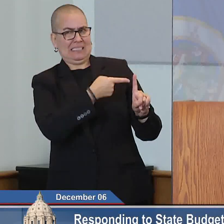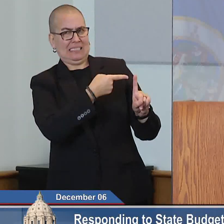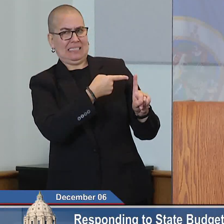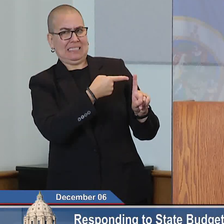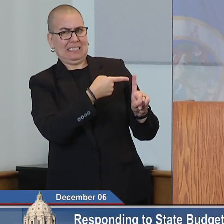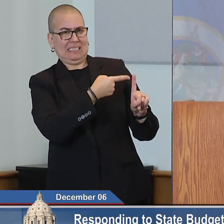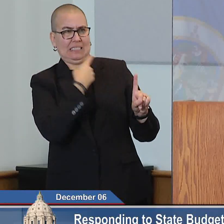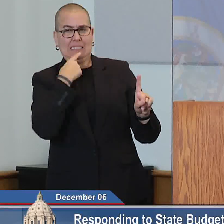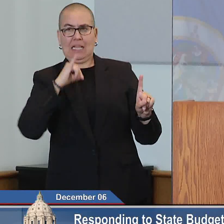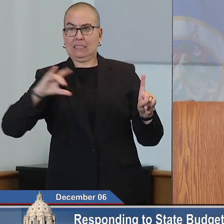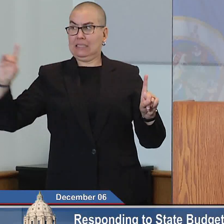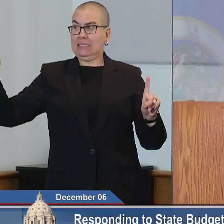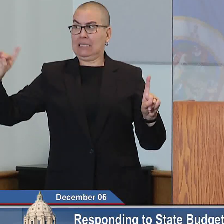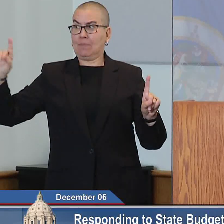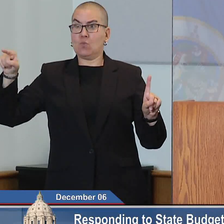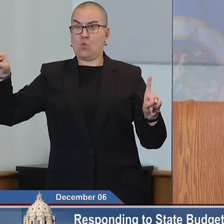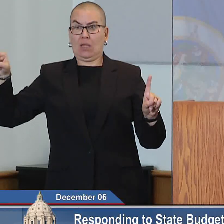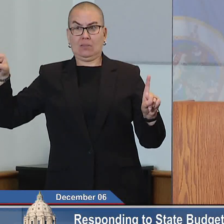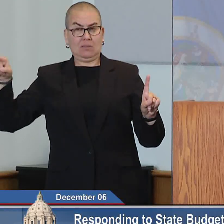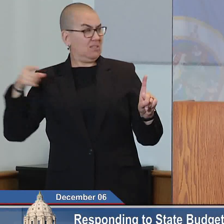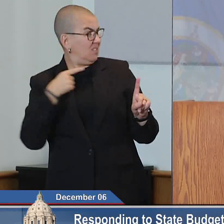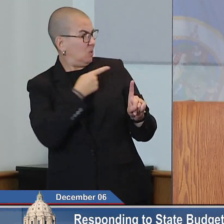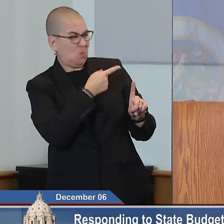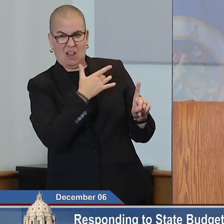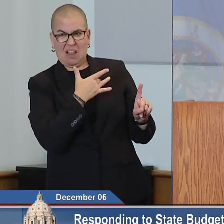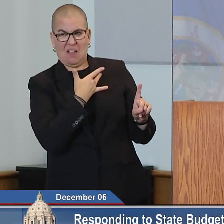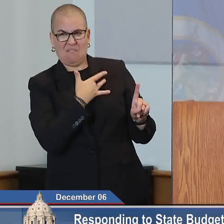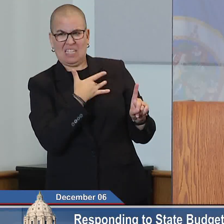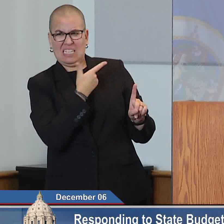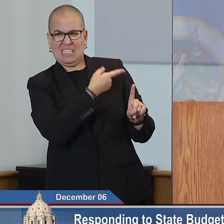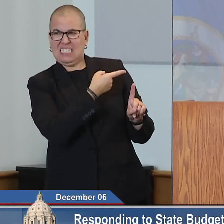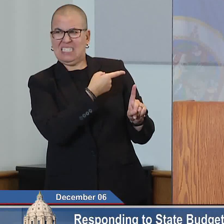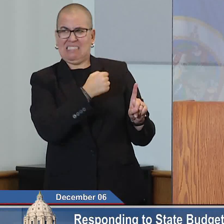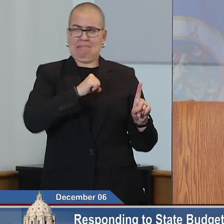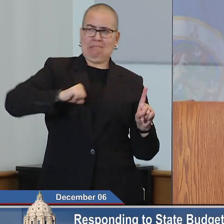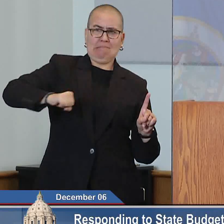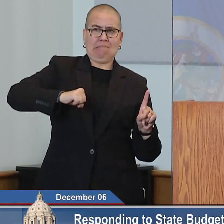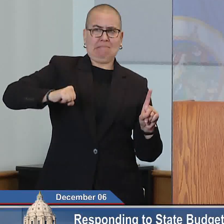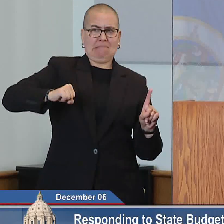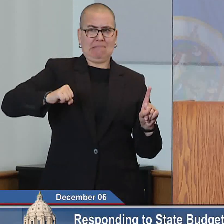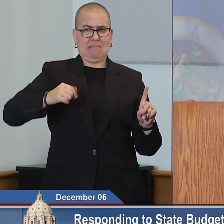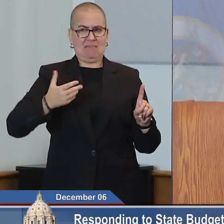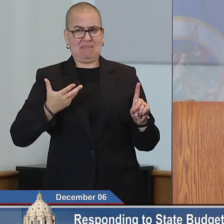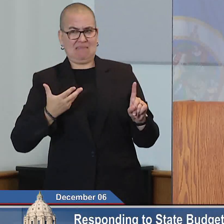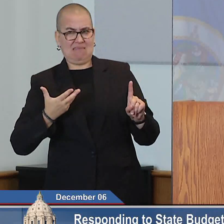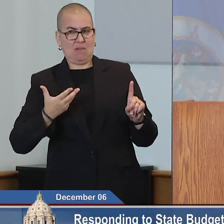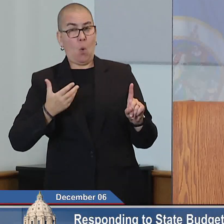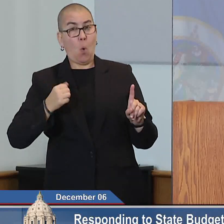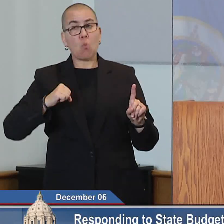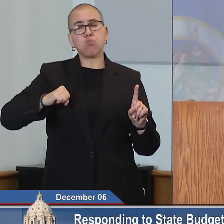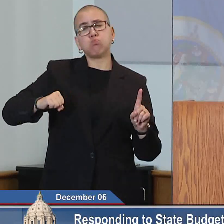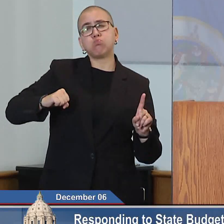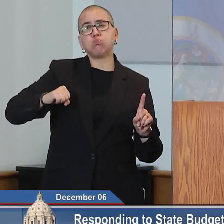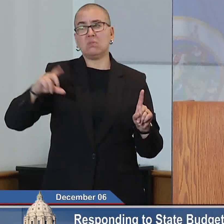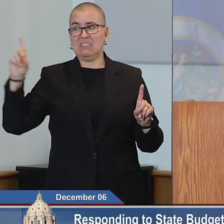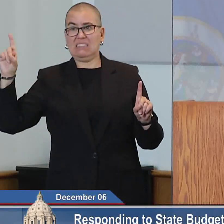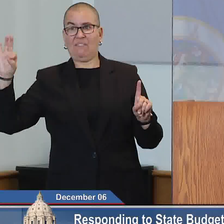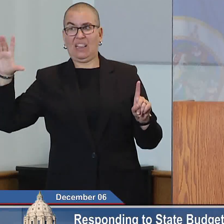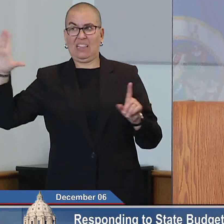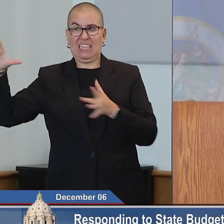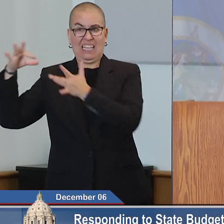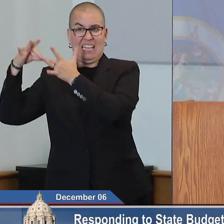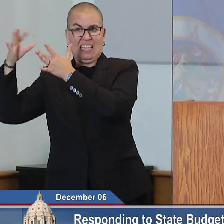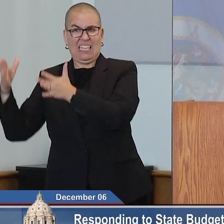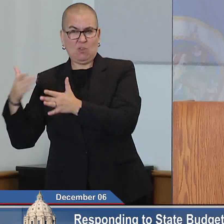on that, but it sounds like there is some resistance, perhaps substantial resistance from DFL leaders. Just do you have any reaction